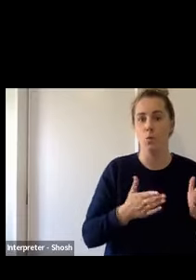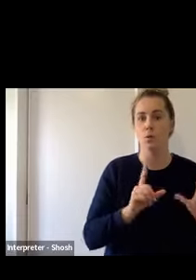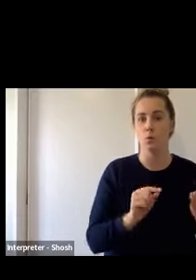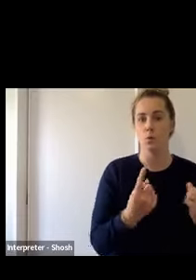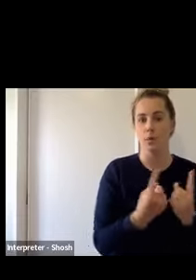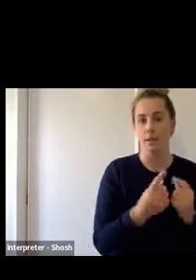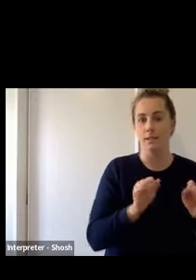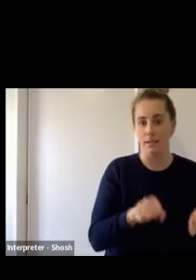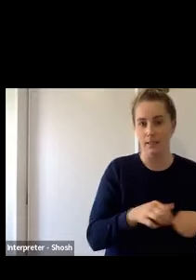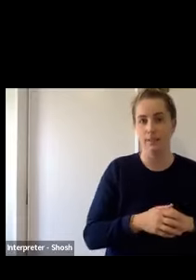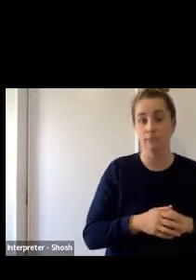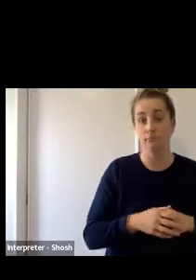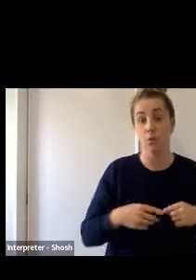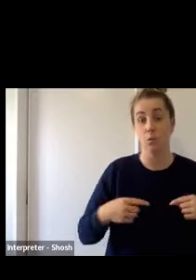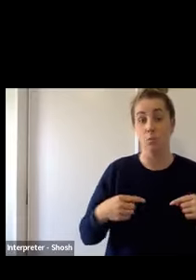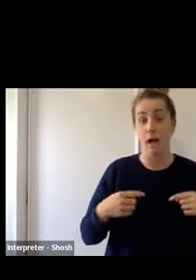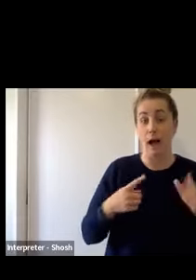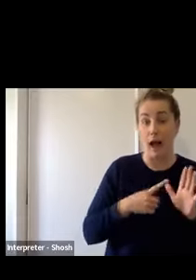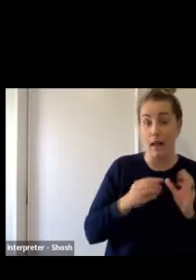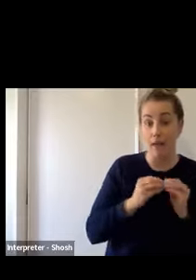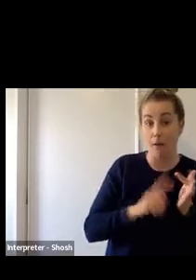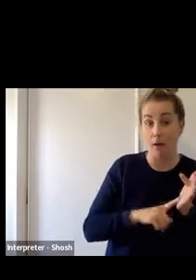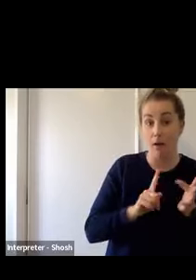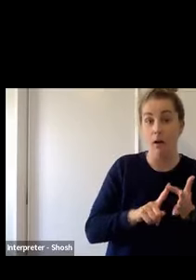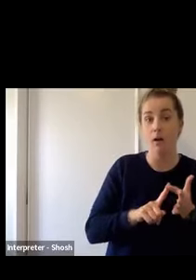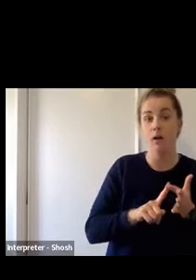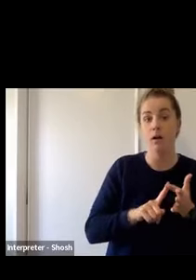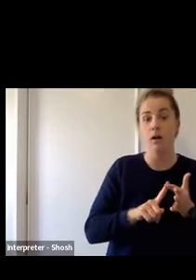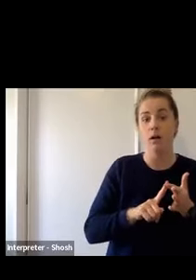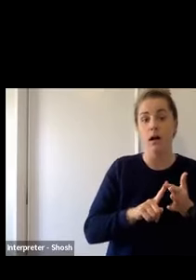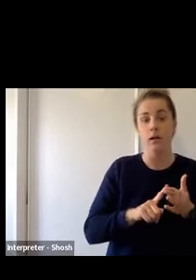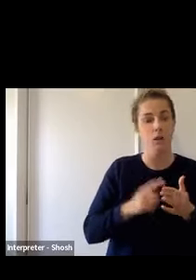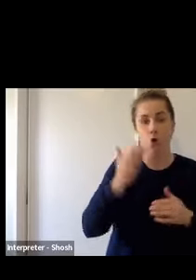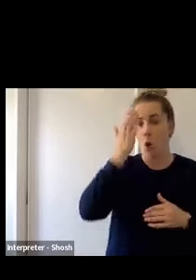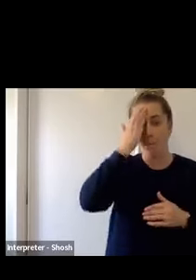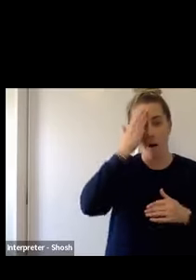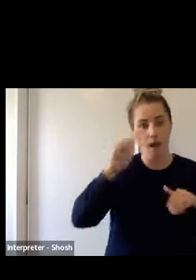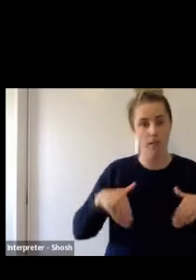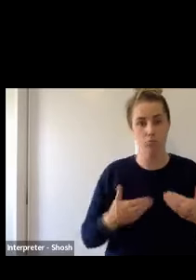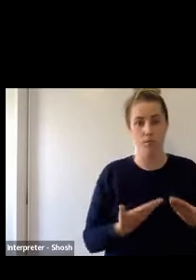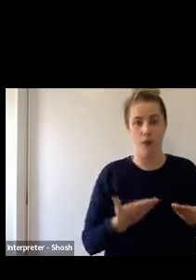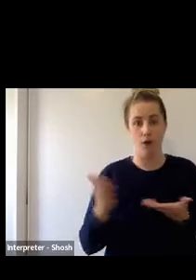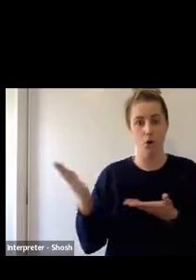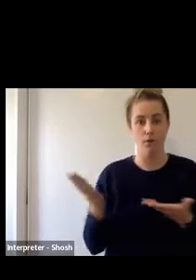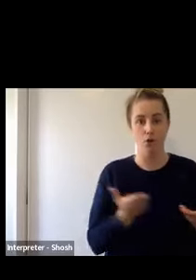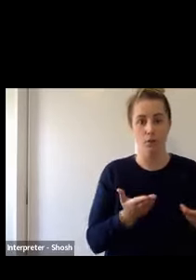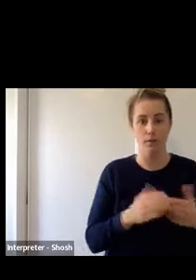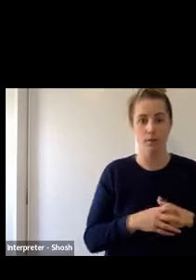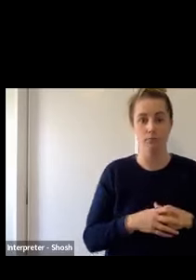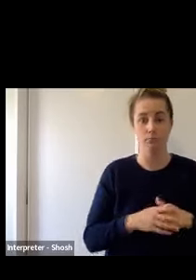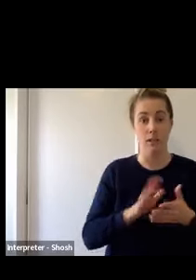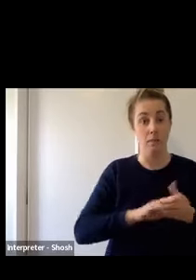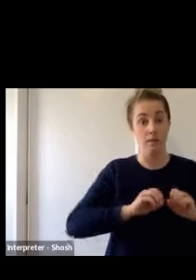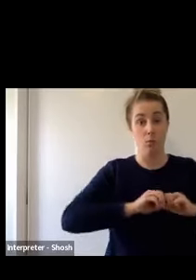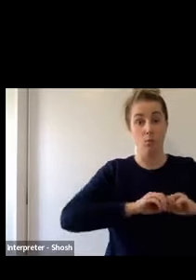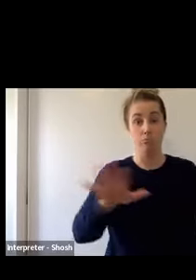where Able is effectively an agnostic provider of services that delivers to all